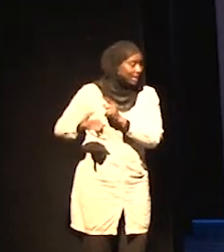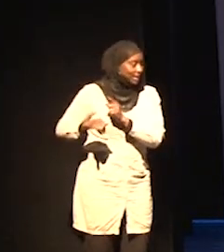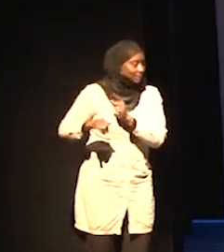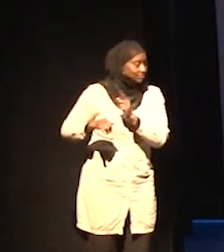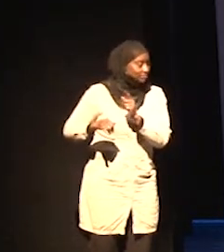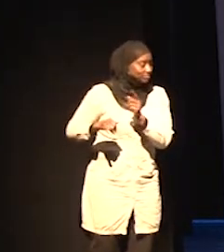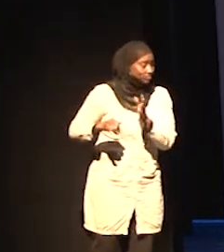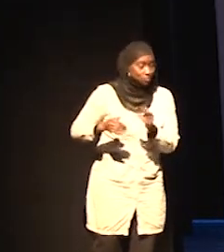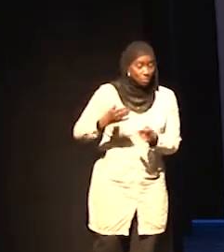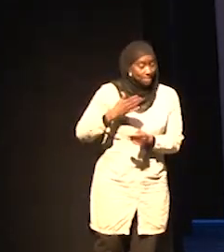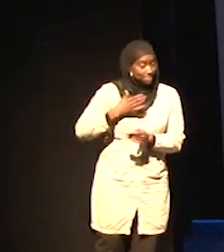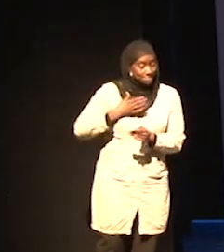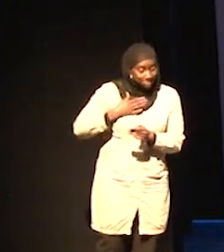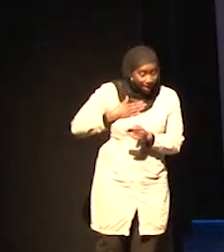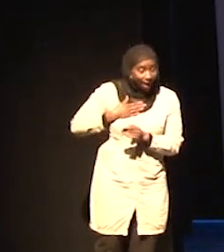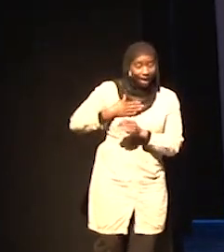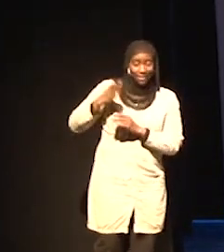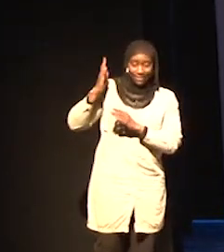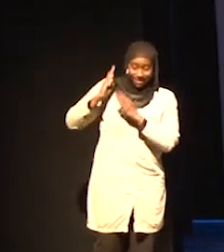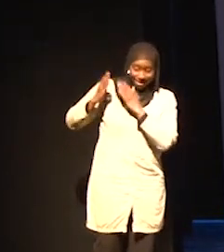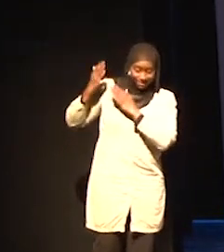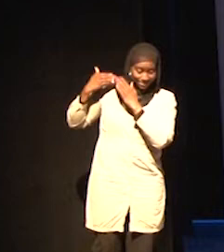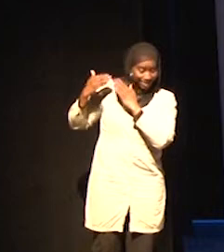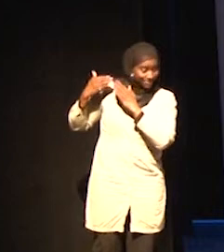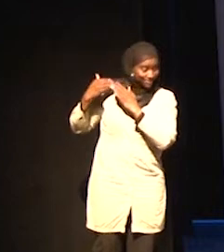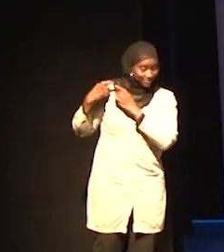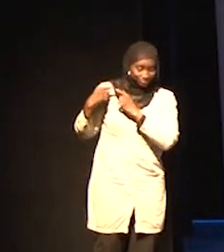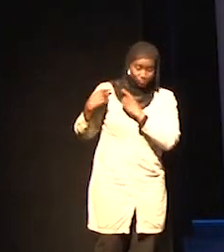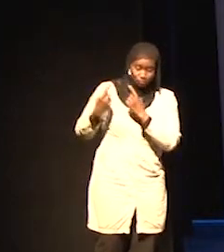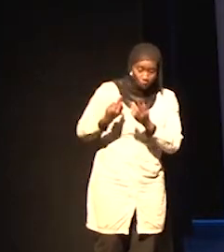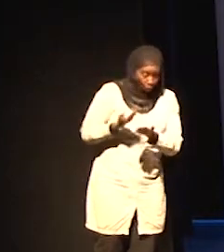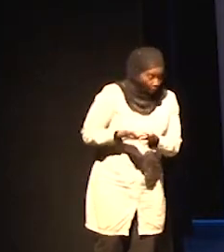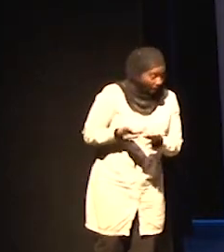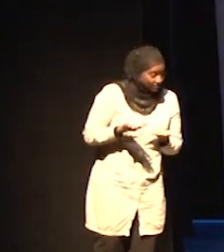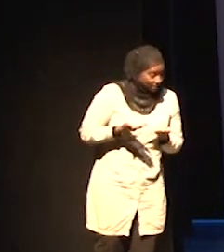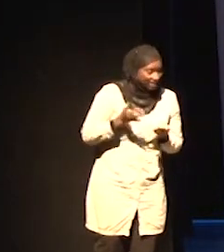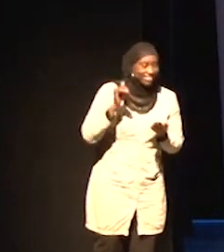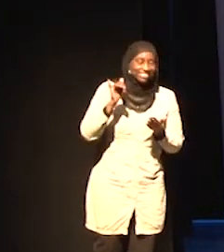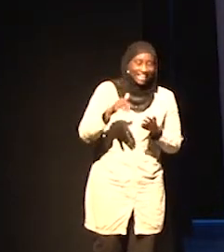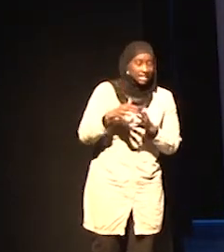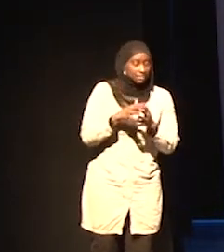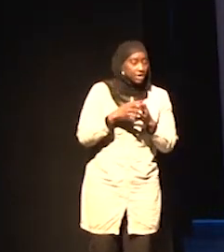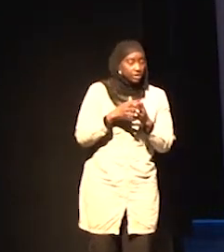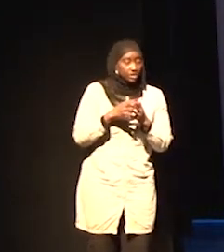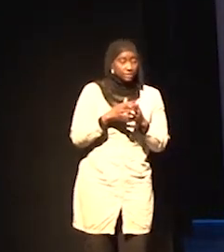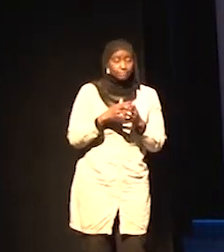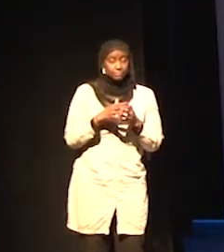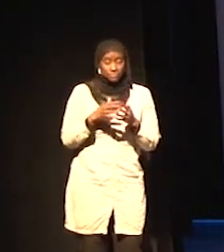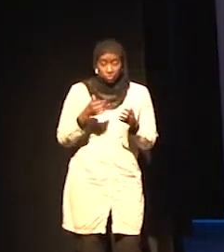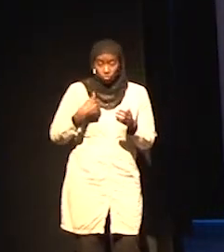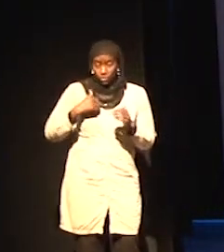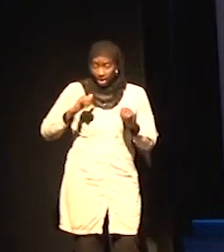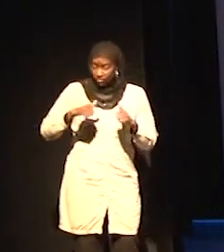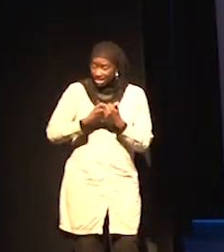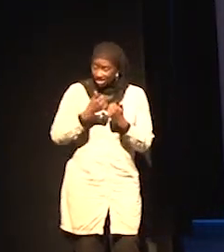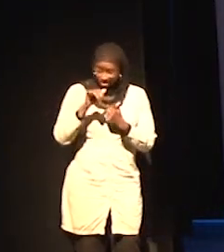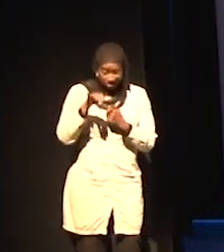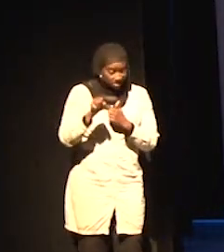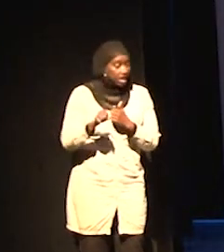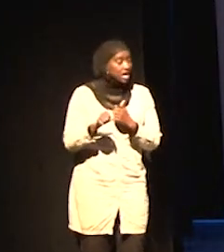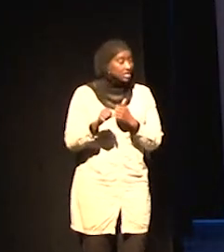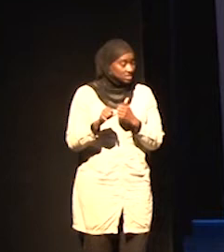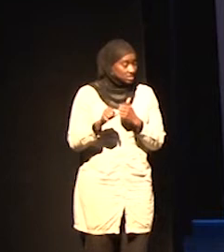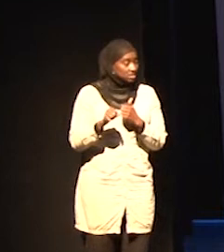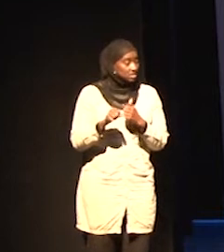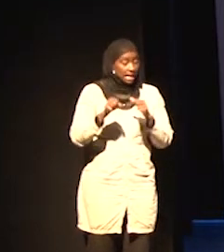to. But that is the America that we came to. Are there challenges? Yes. Are we going to keep this country